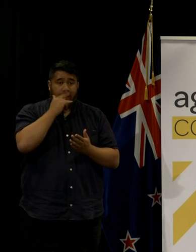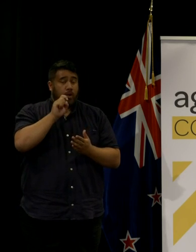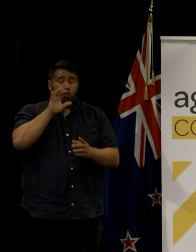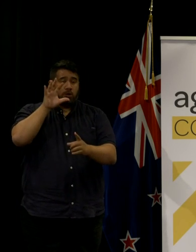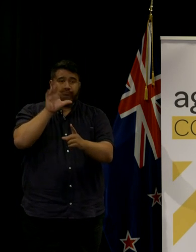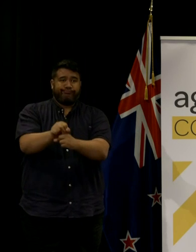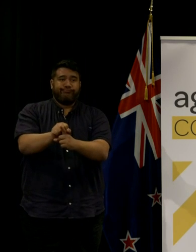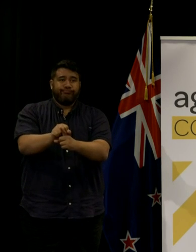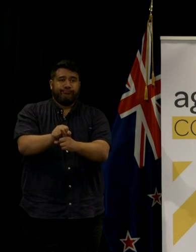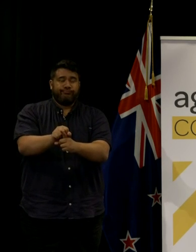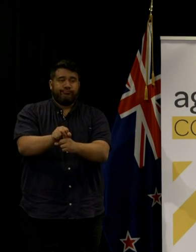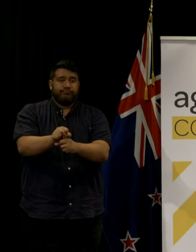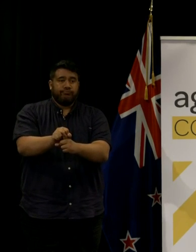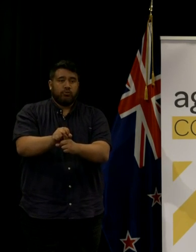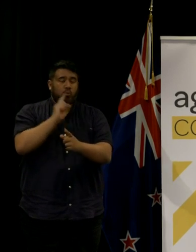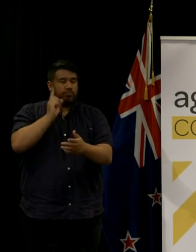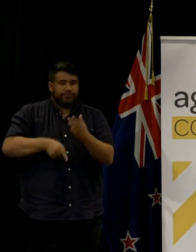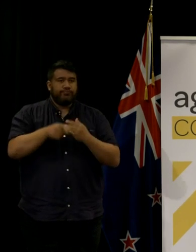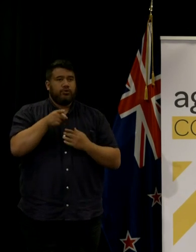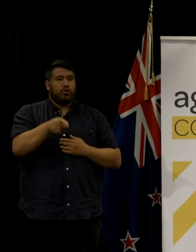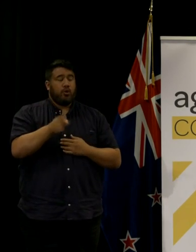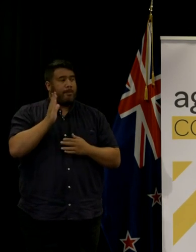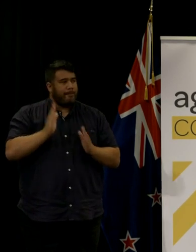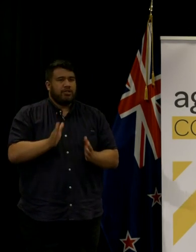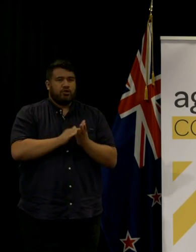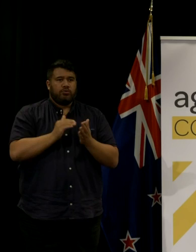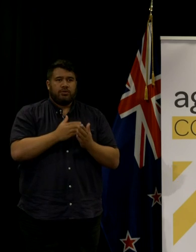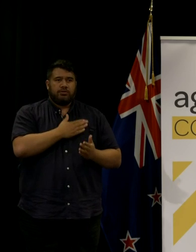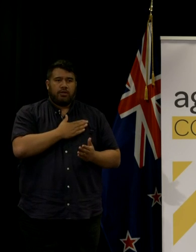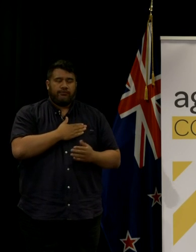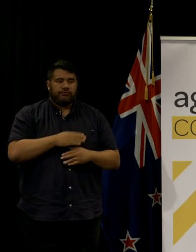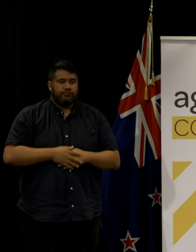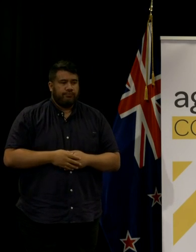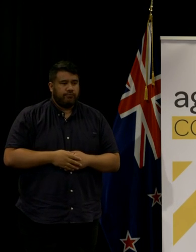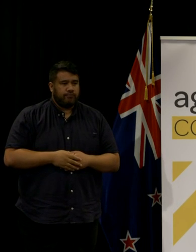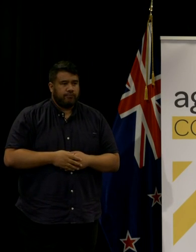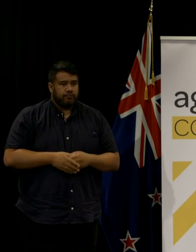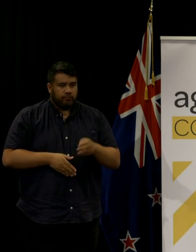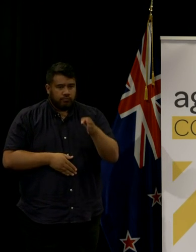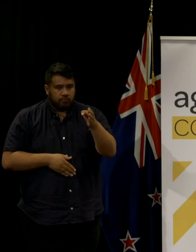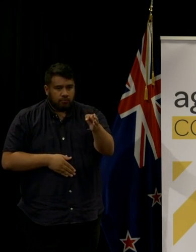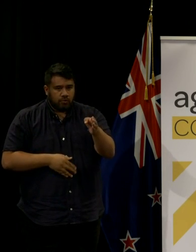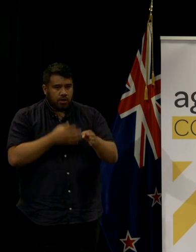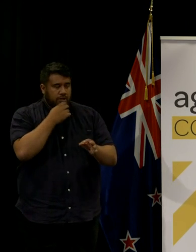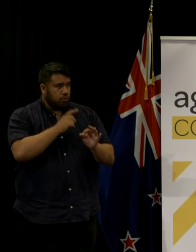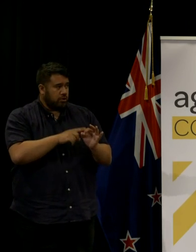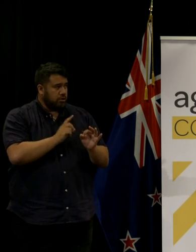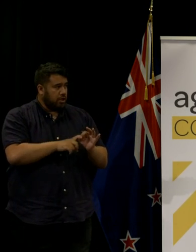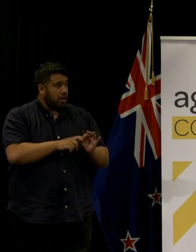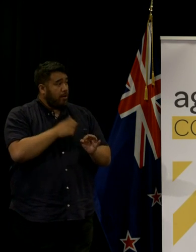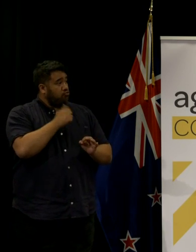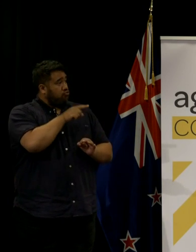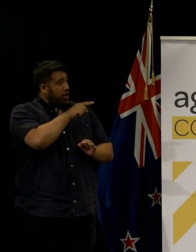with the requirement to self-isolate to keep New Zealand safe. Ian's made the point that people shouldn't enforce it, that